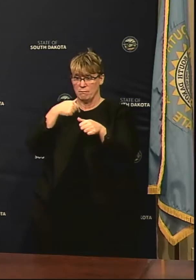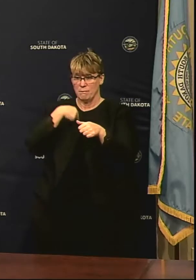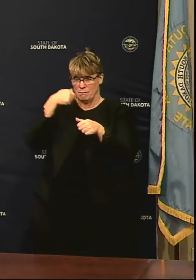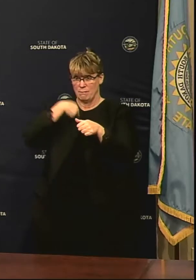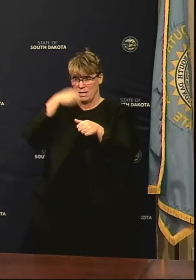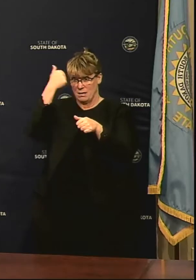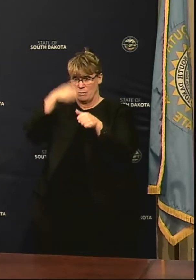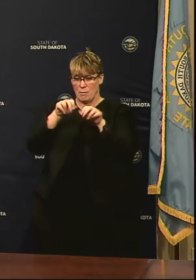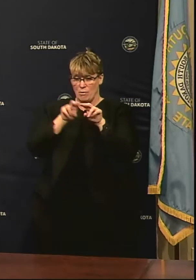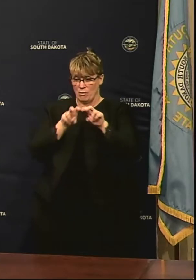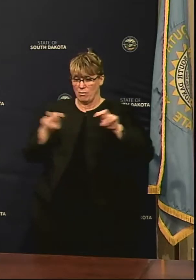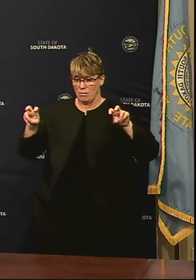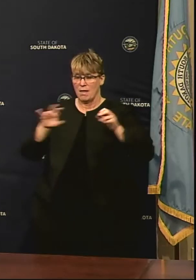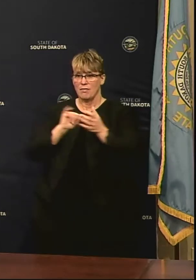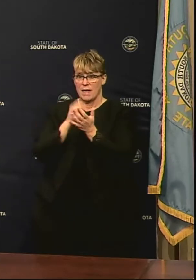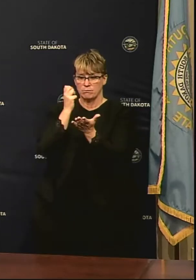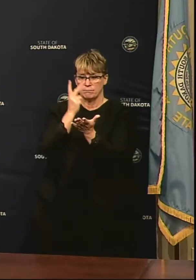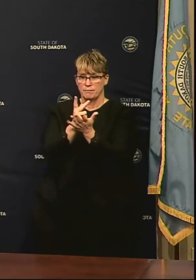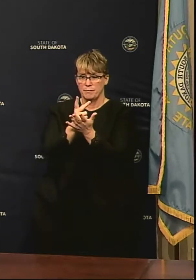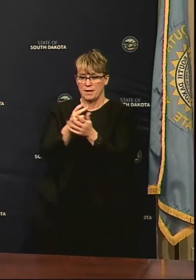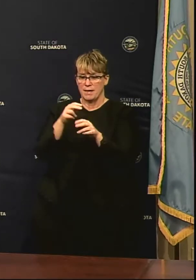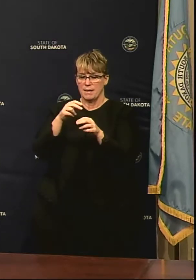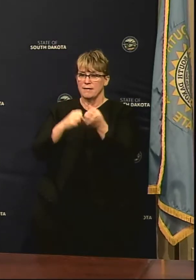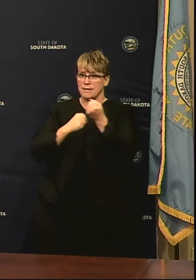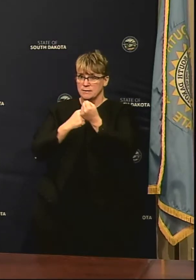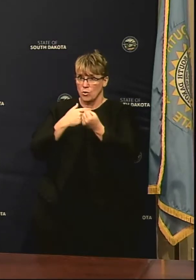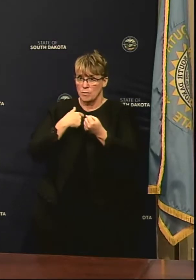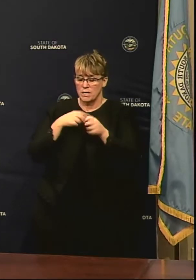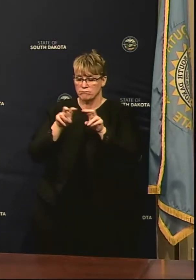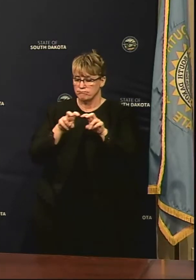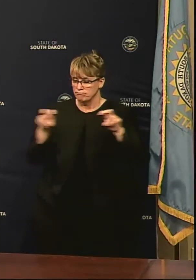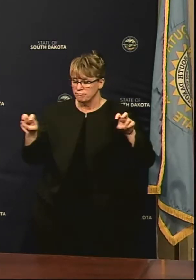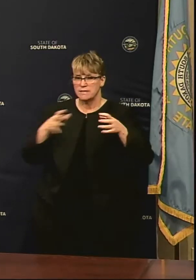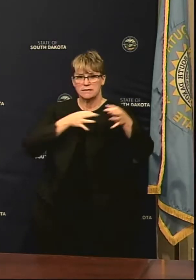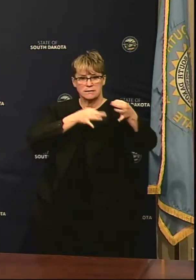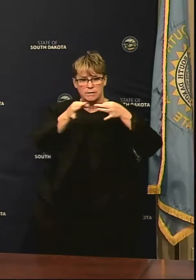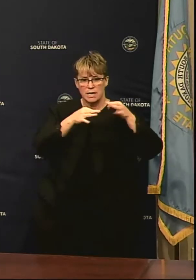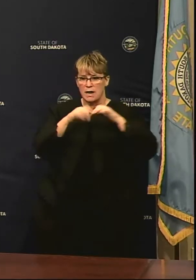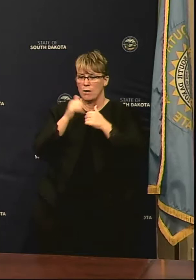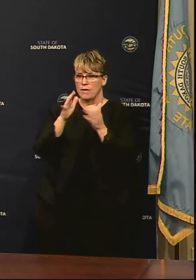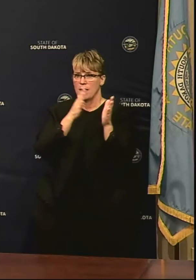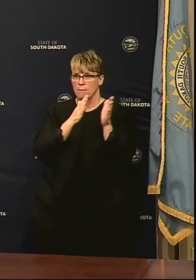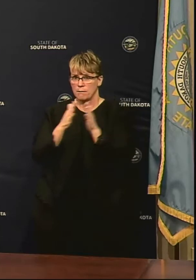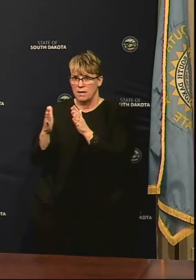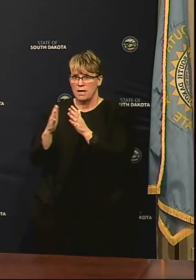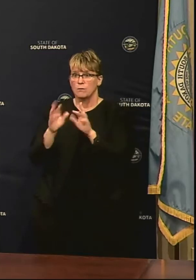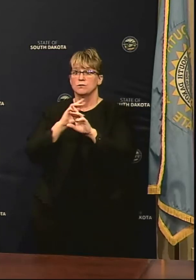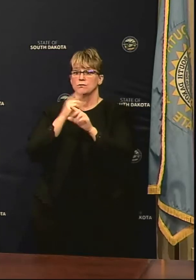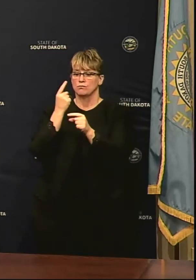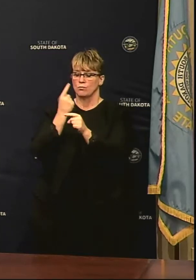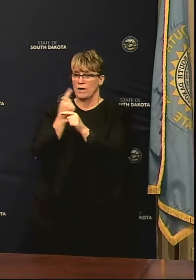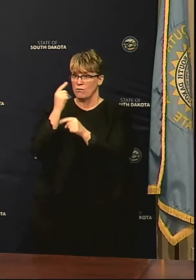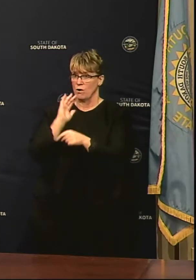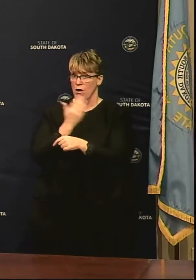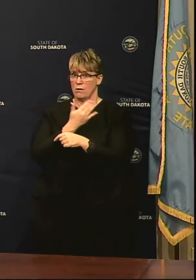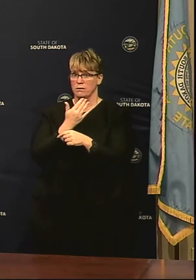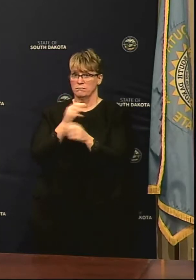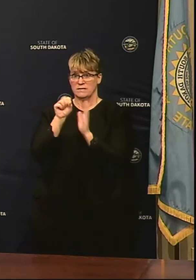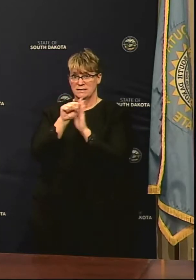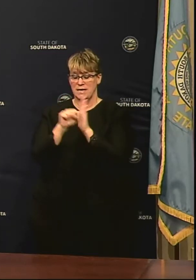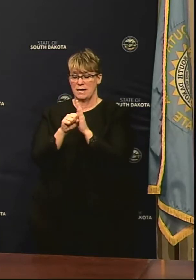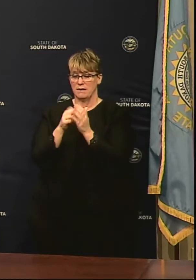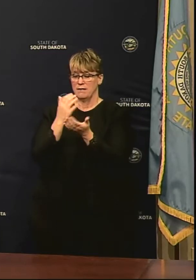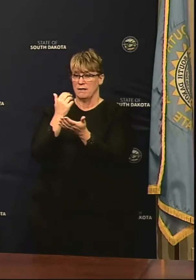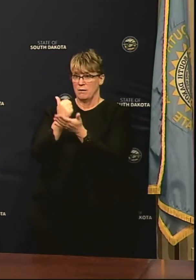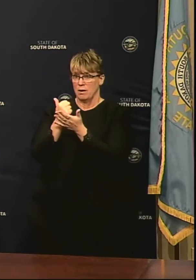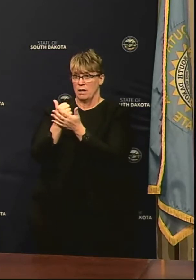endorsed the plan for our state. They sat beside me and talked about how that plan was right for our state, how they were going to help us